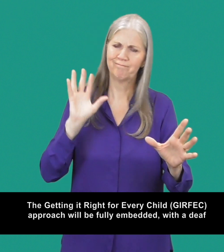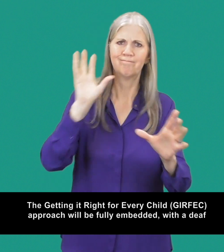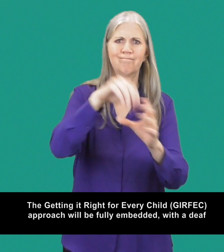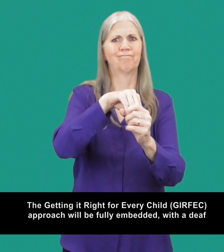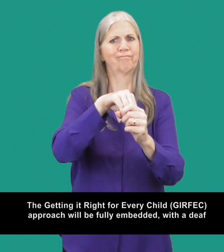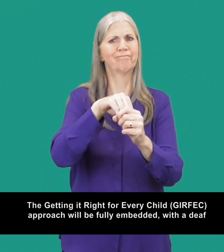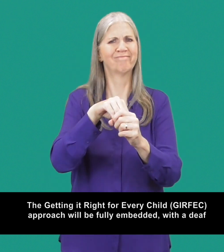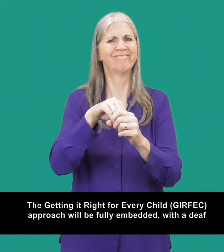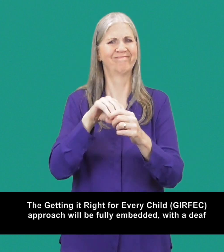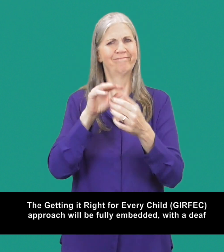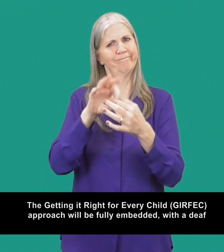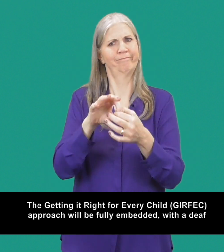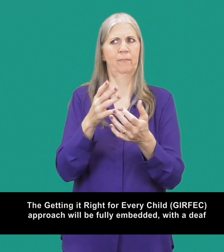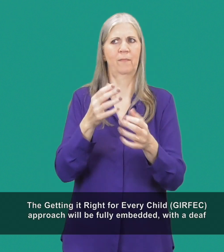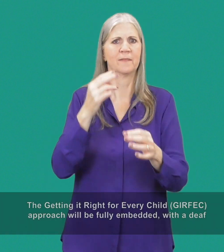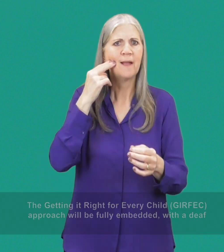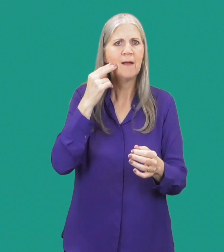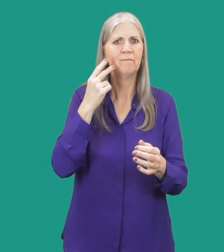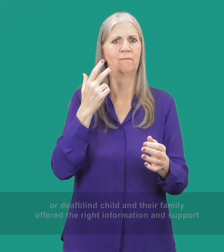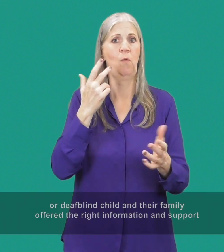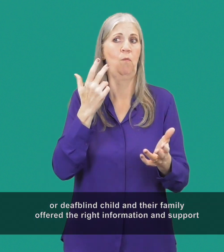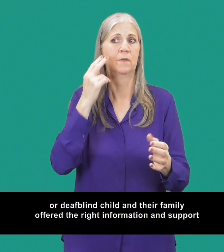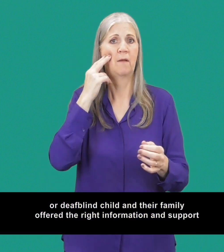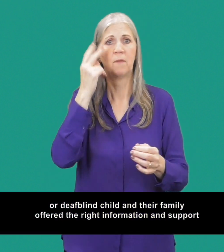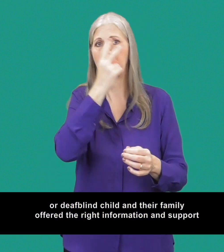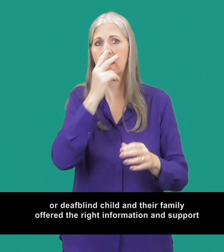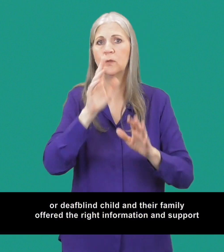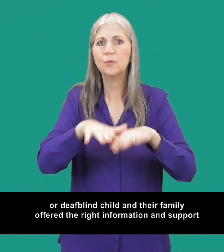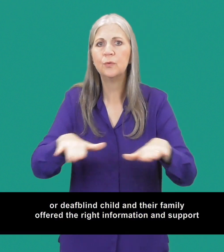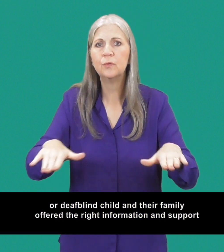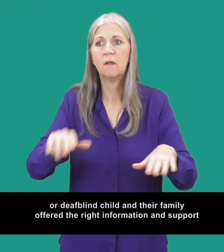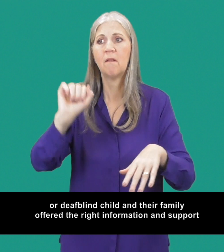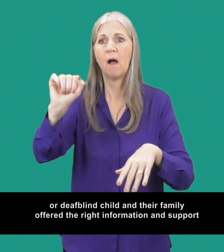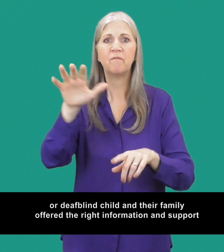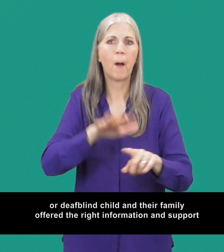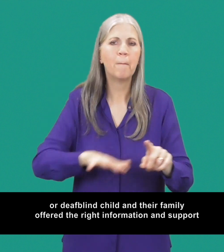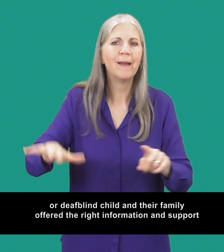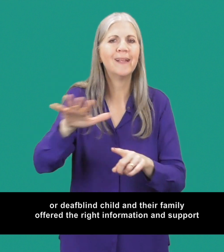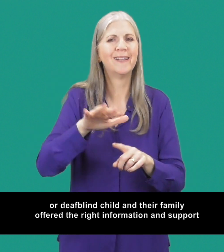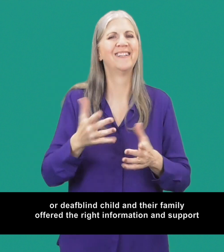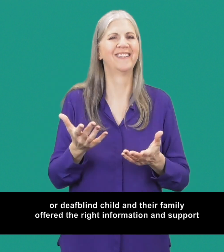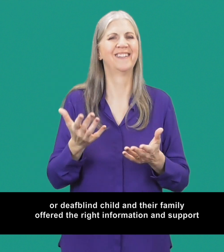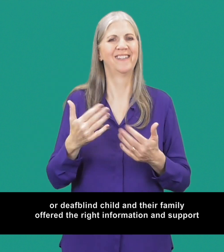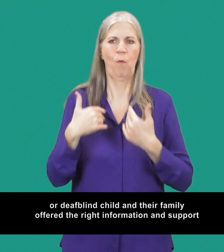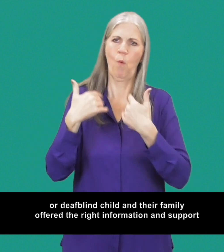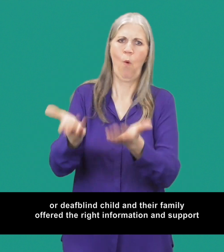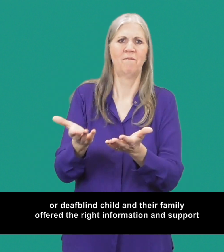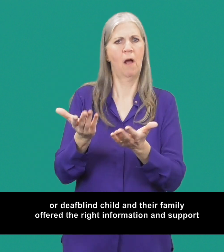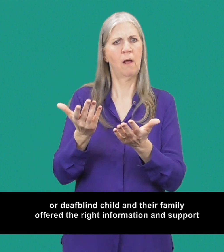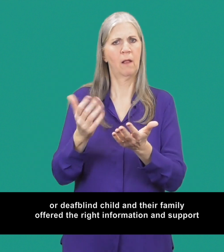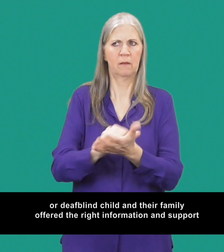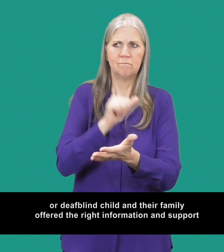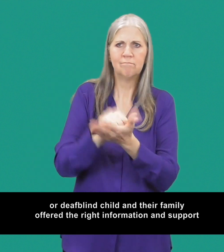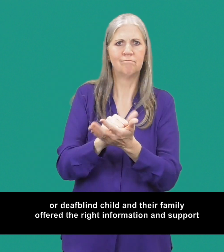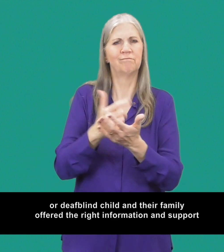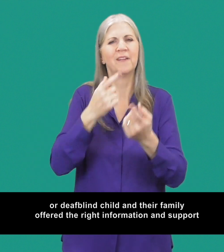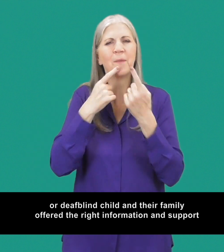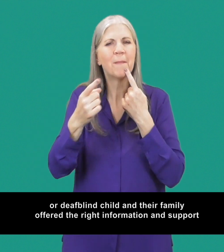with a deaf or deafblind child and their family offered the right information and support at the right